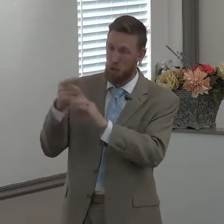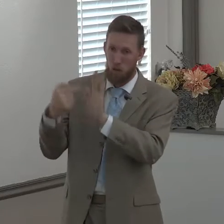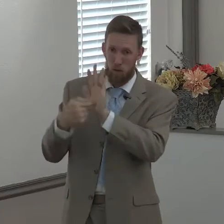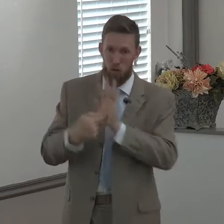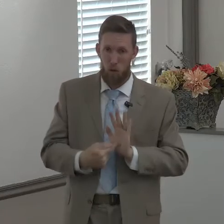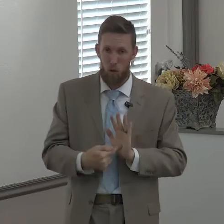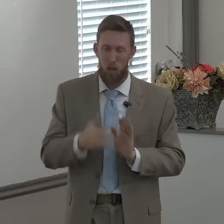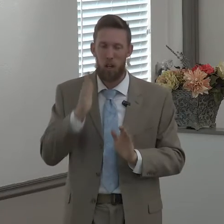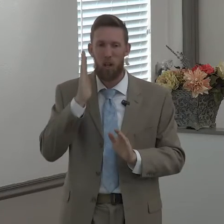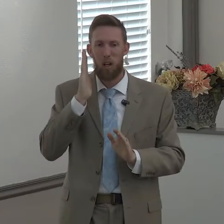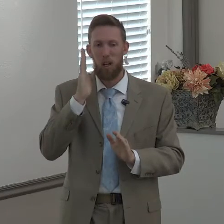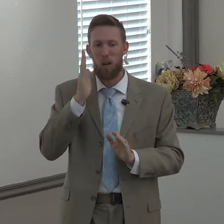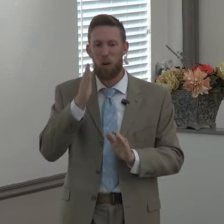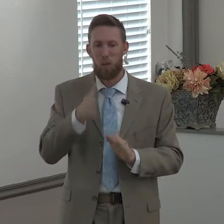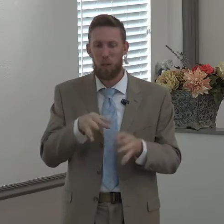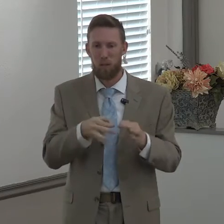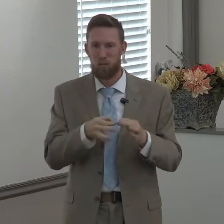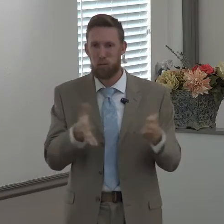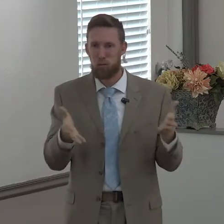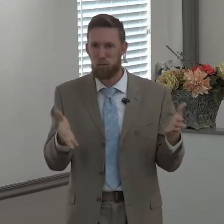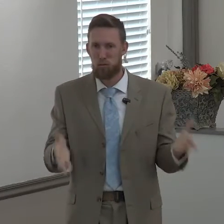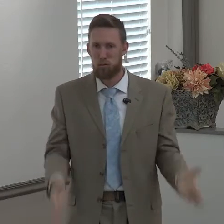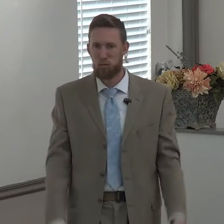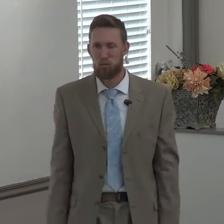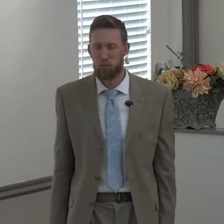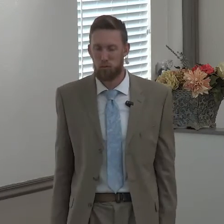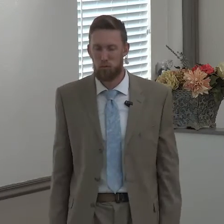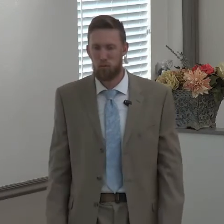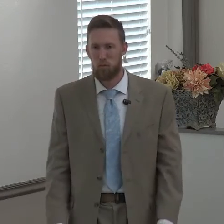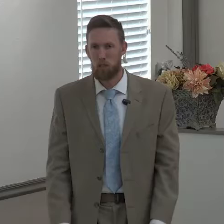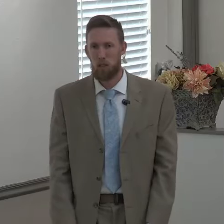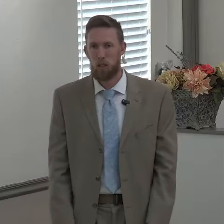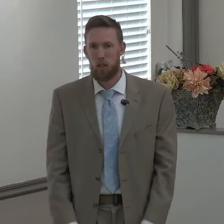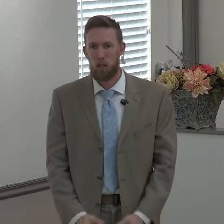love, it would amount to nothing.